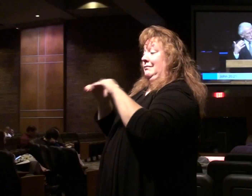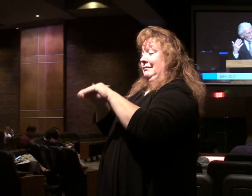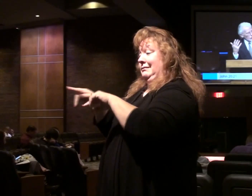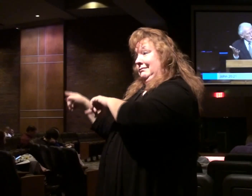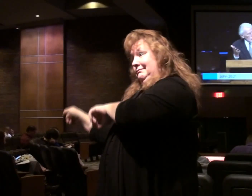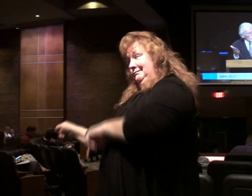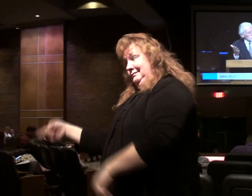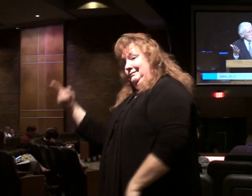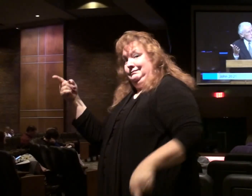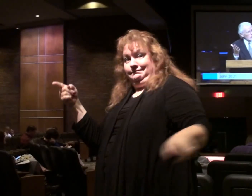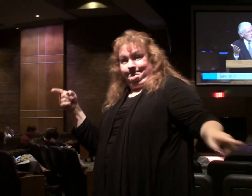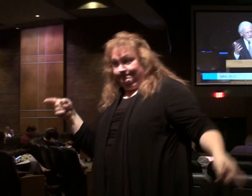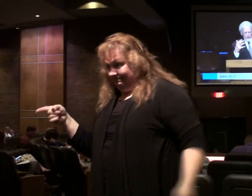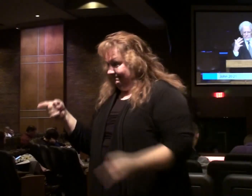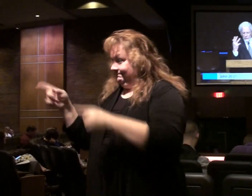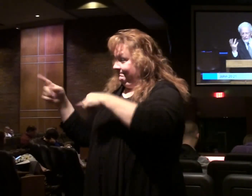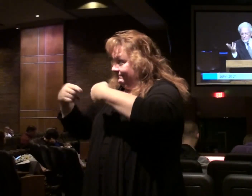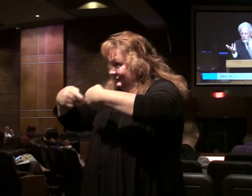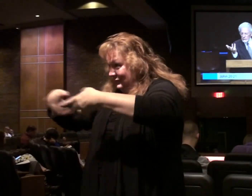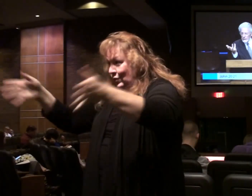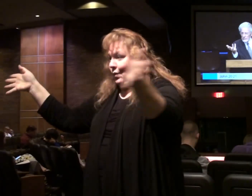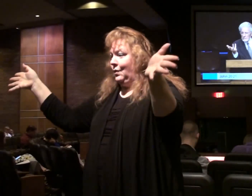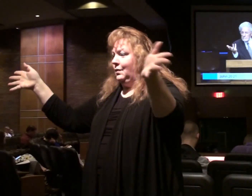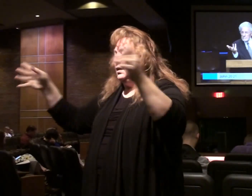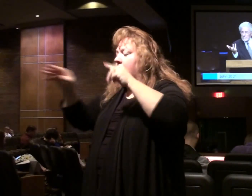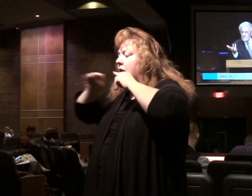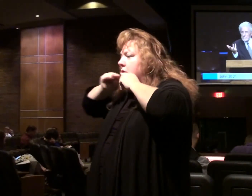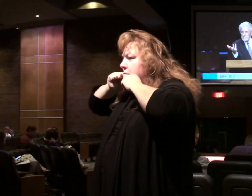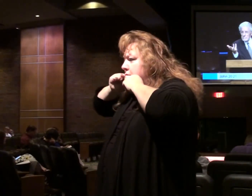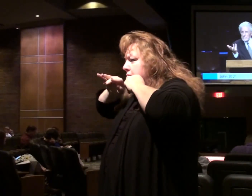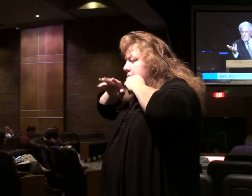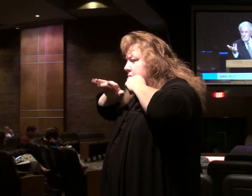send you. Then he breathes on them,